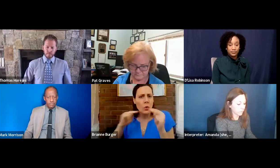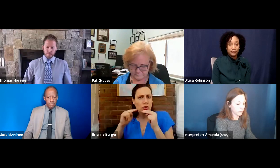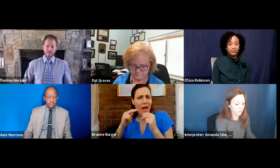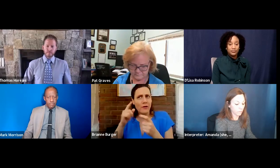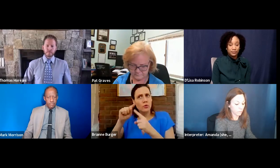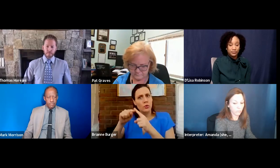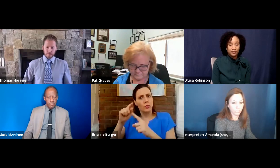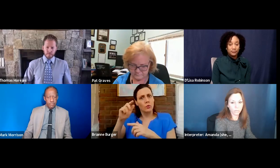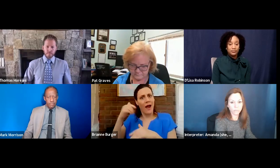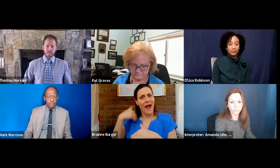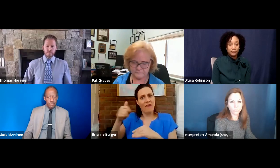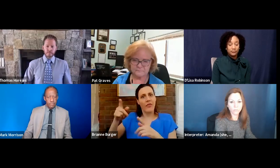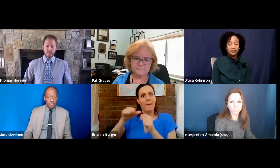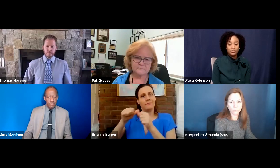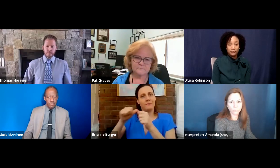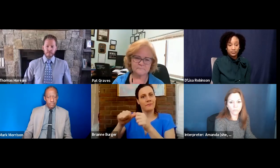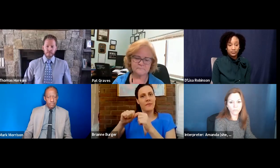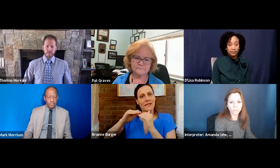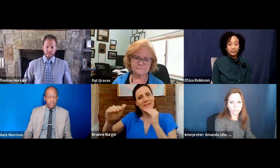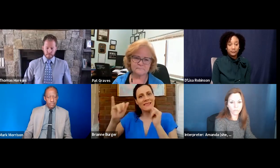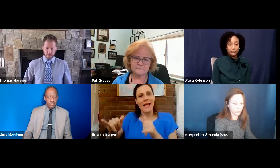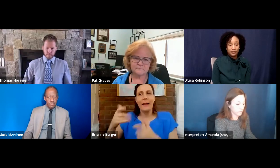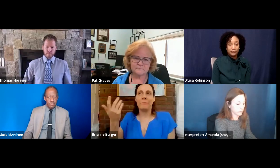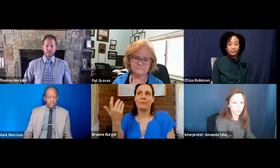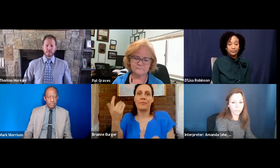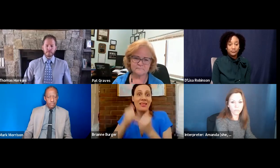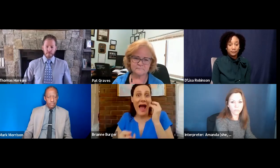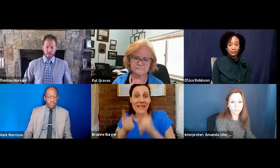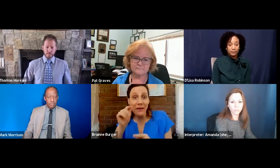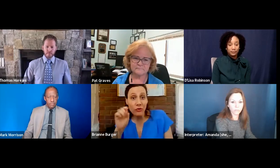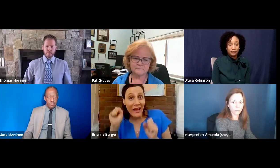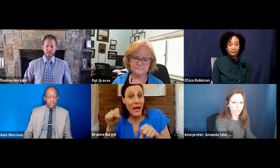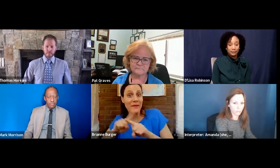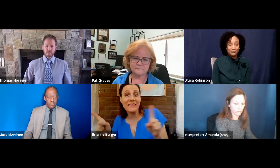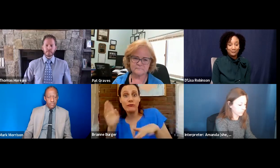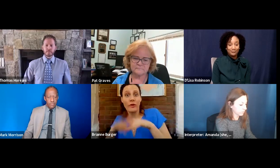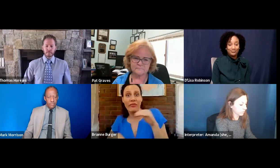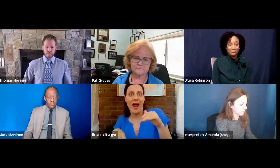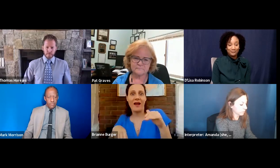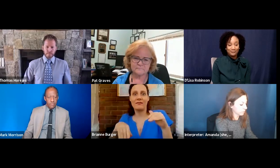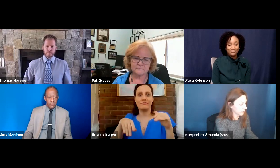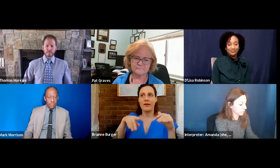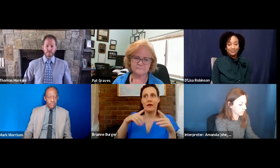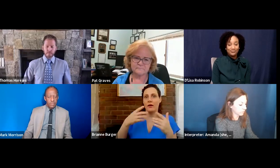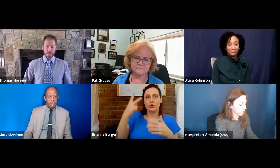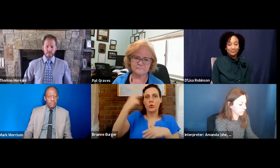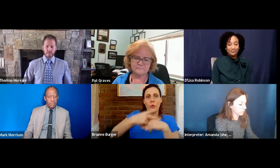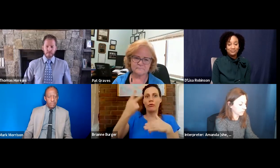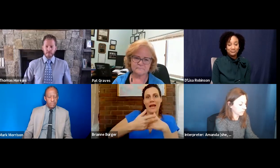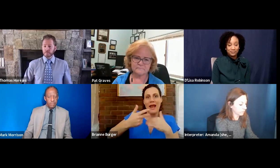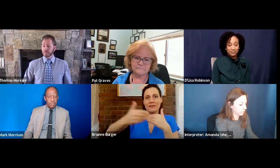of doing that. So there is a way to negotiate for ongoing services.